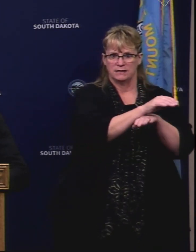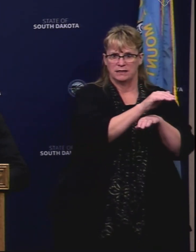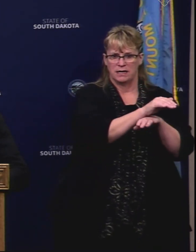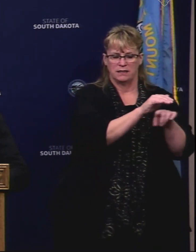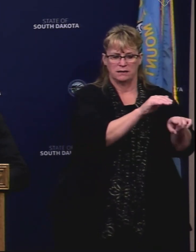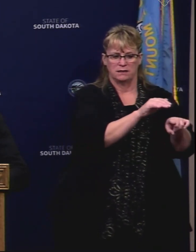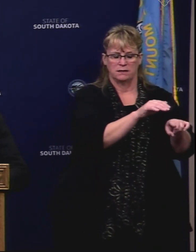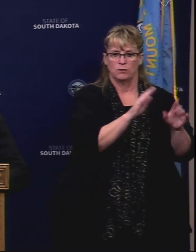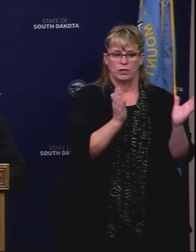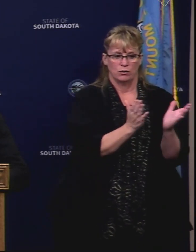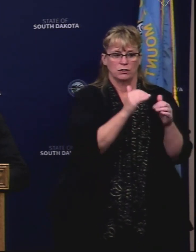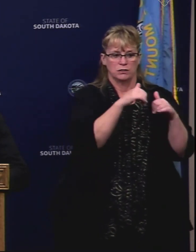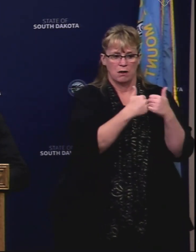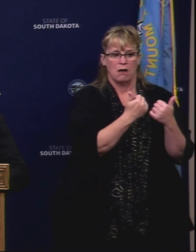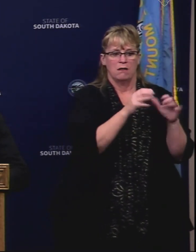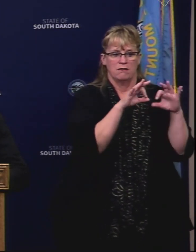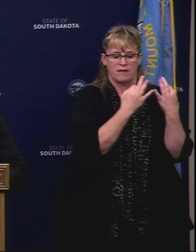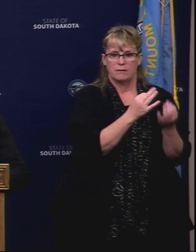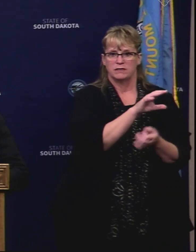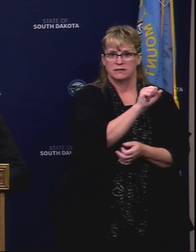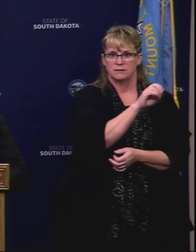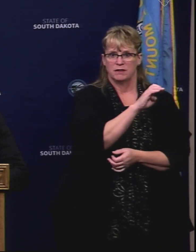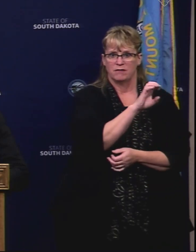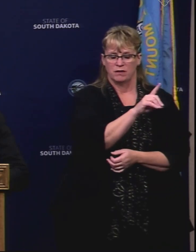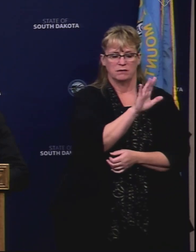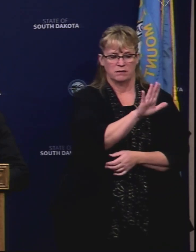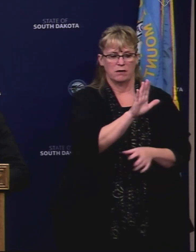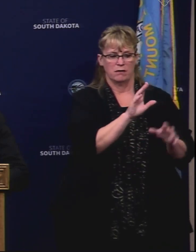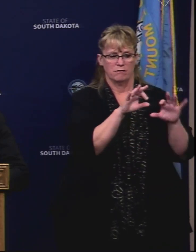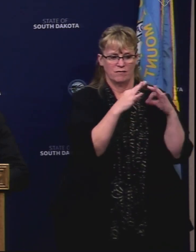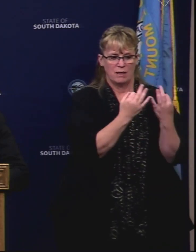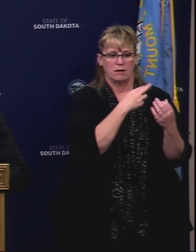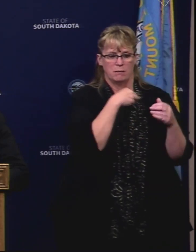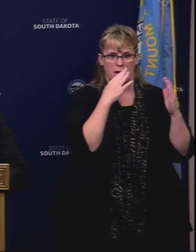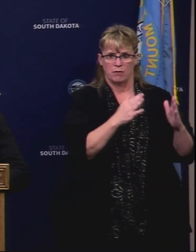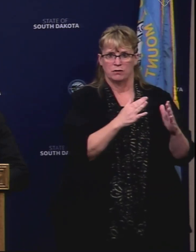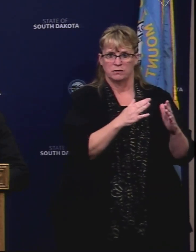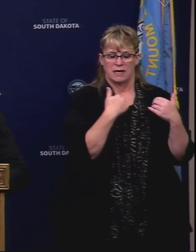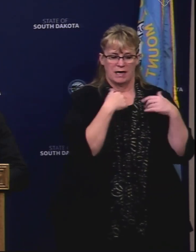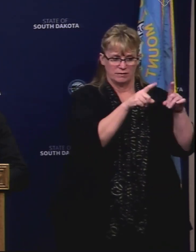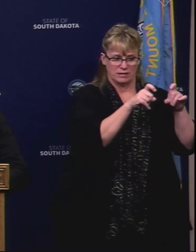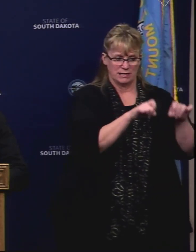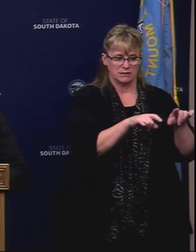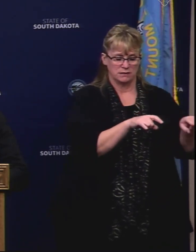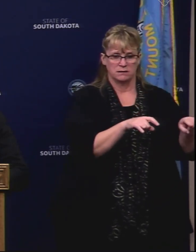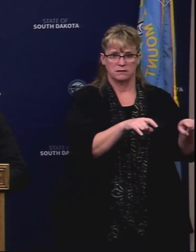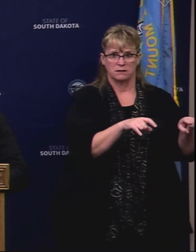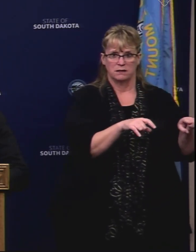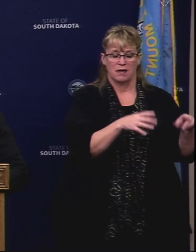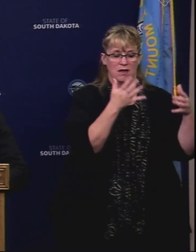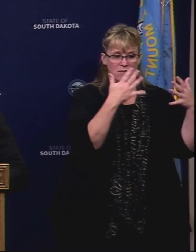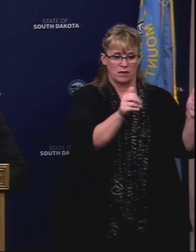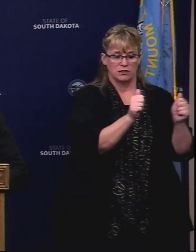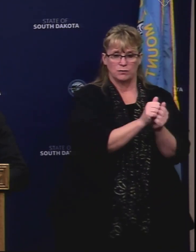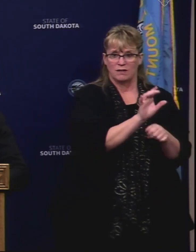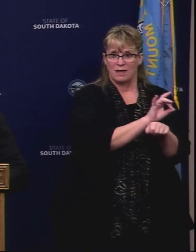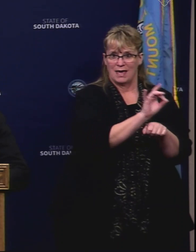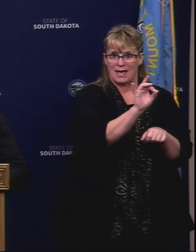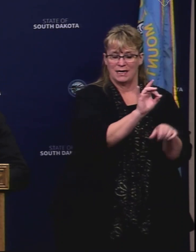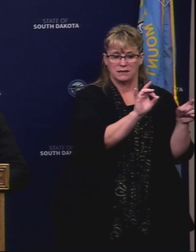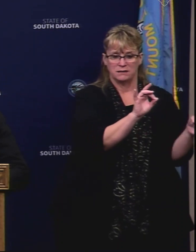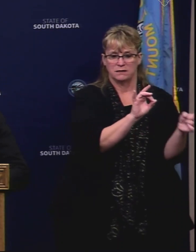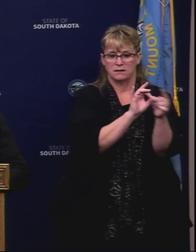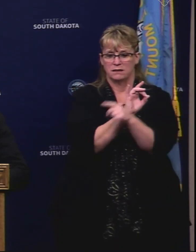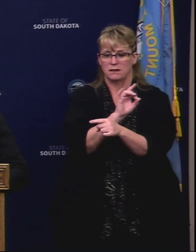all Smithfield employees and their dependents to take advantage of that and know their COVID status. After 8 p.m. tonight, then folks